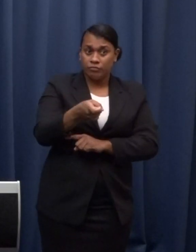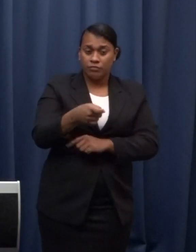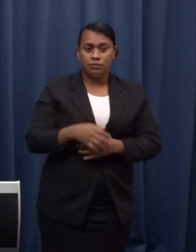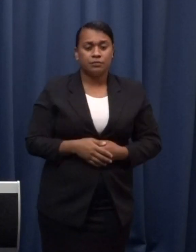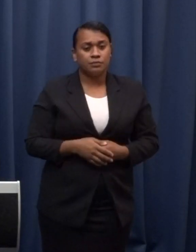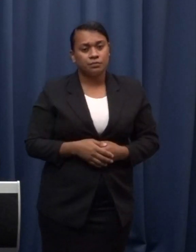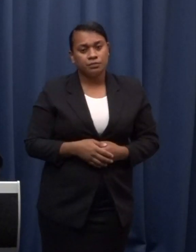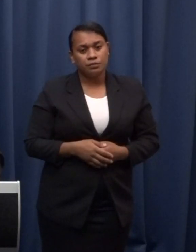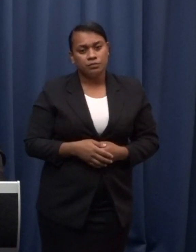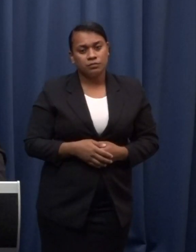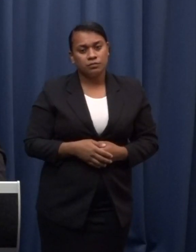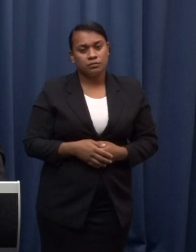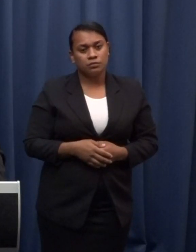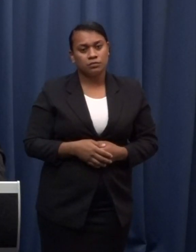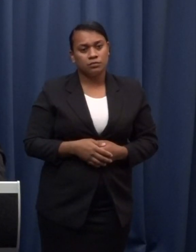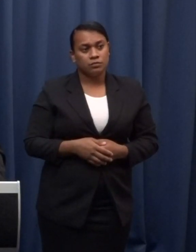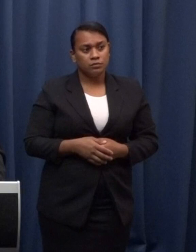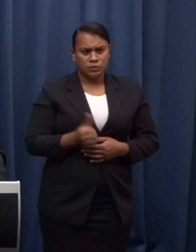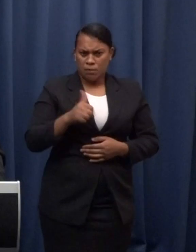of contact tracing.